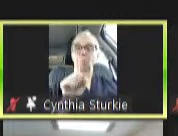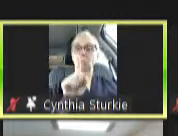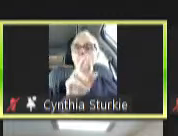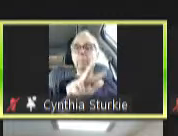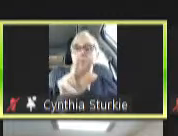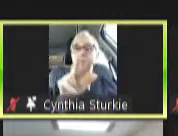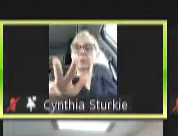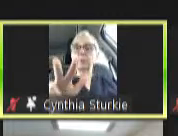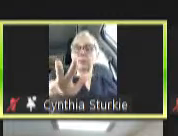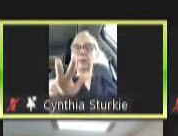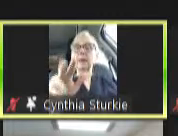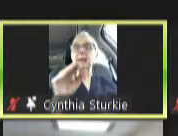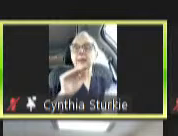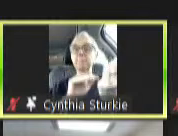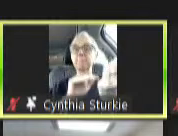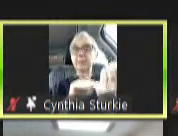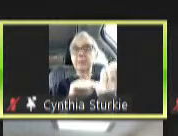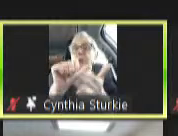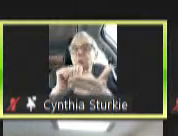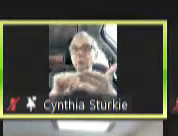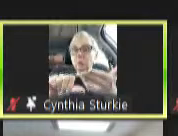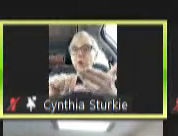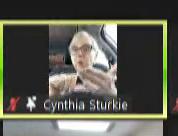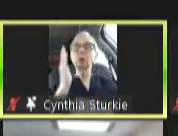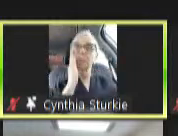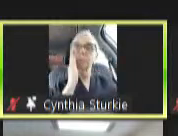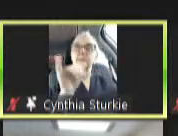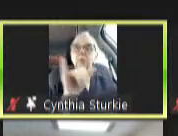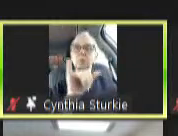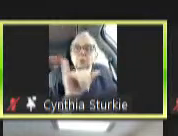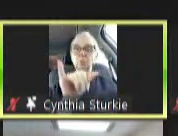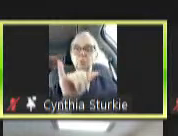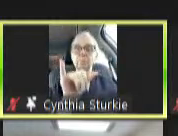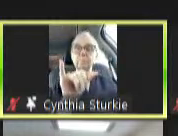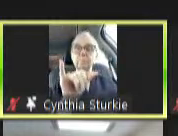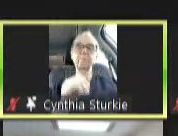medical surgical beds in place in the state as well. Next slide.